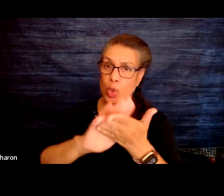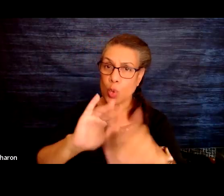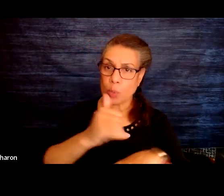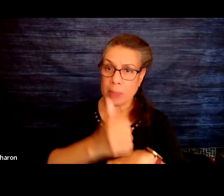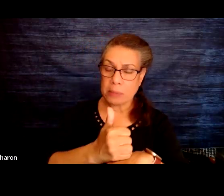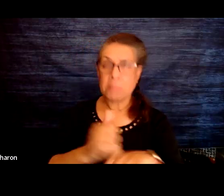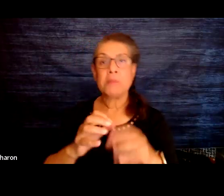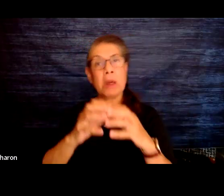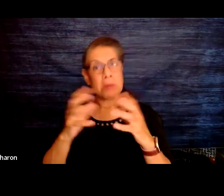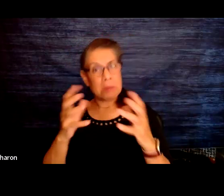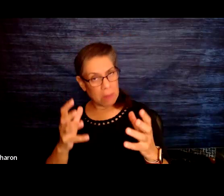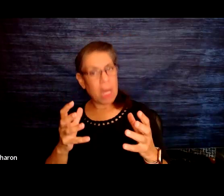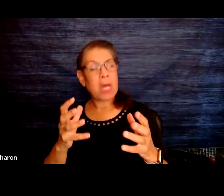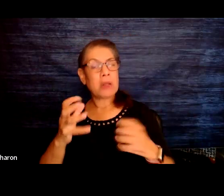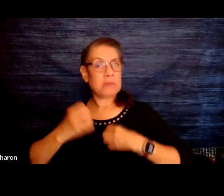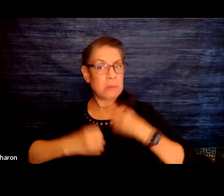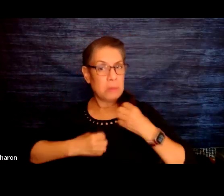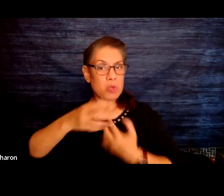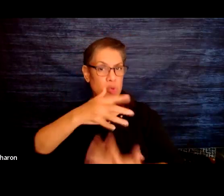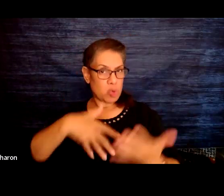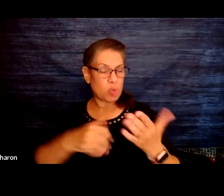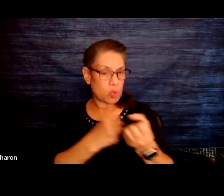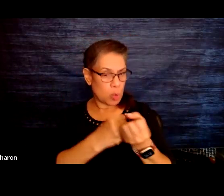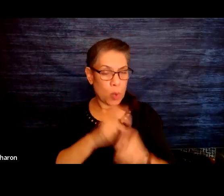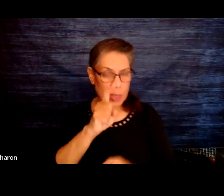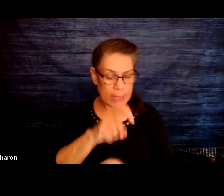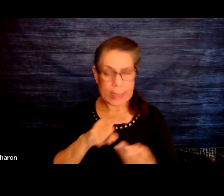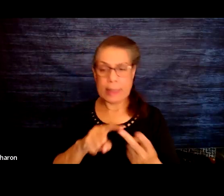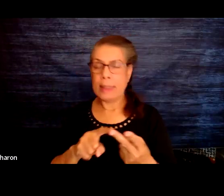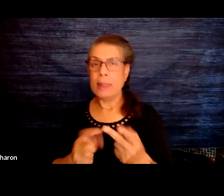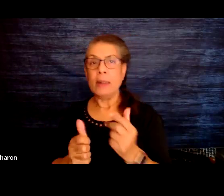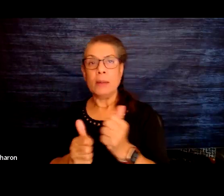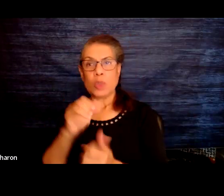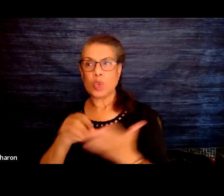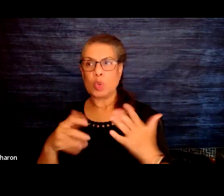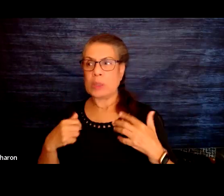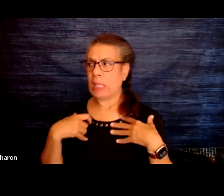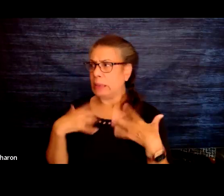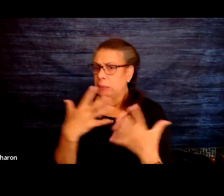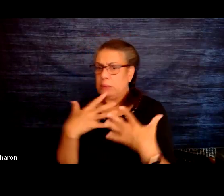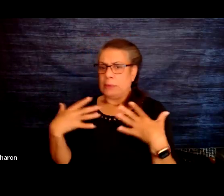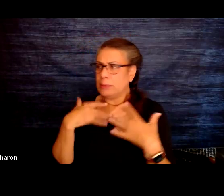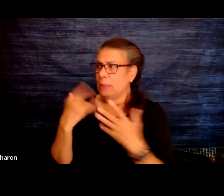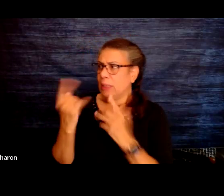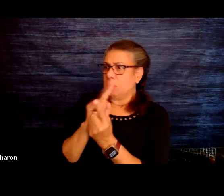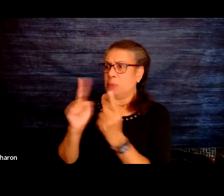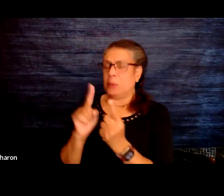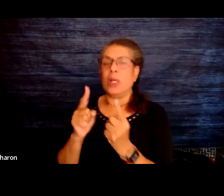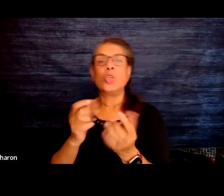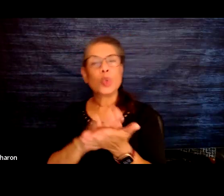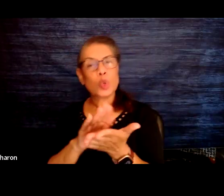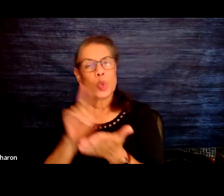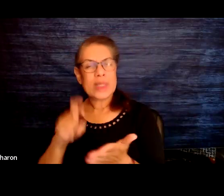social emotional support that was needed. We saw students that were not used to being physically in social spaces with each other. So schools needed to take